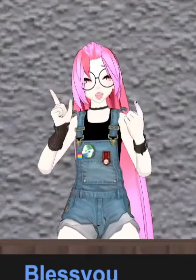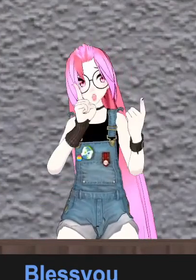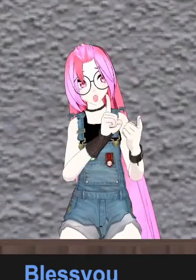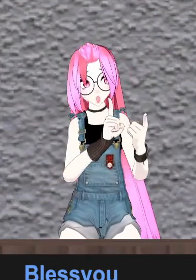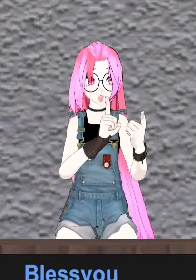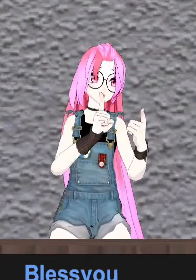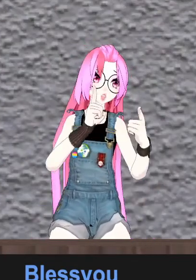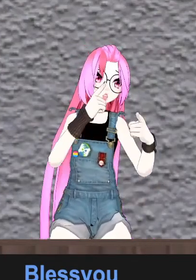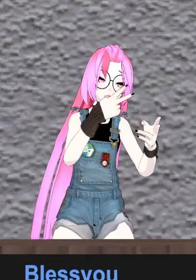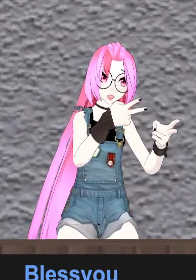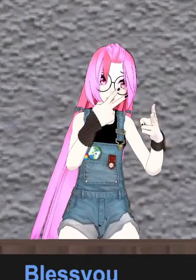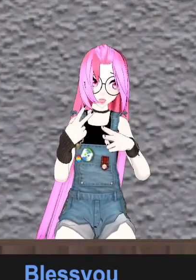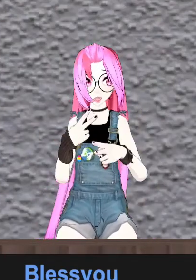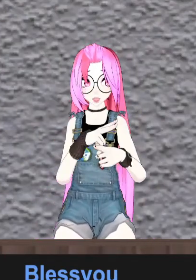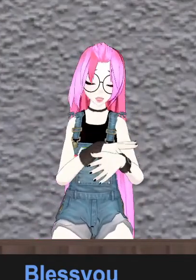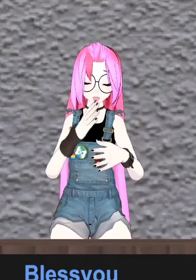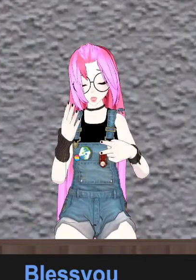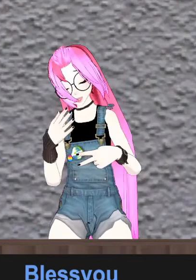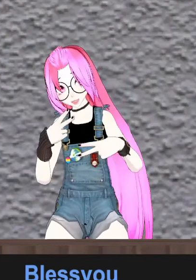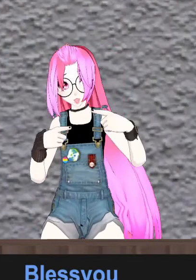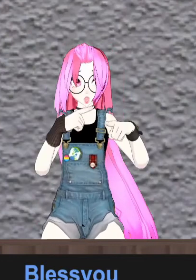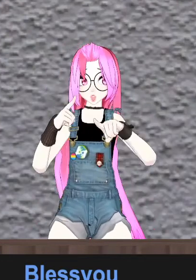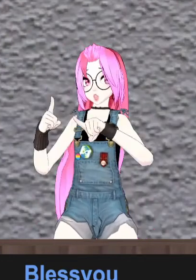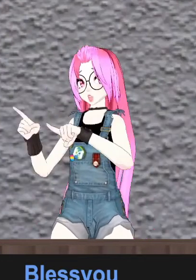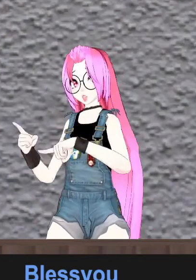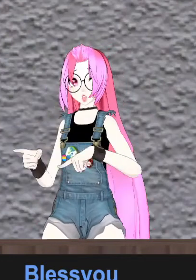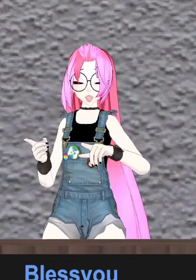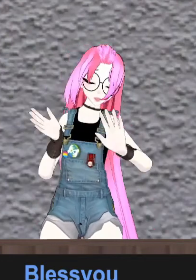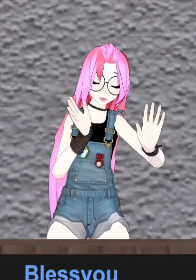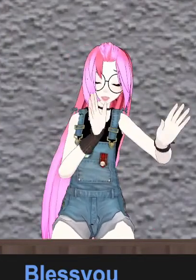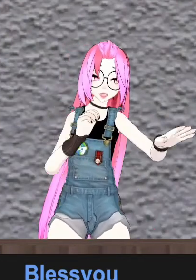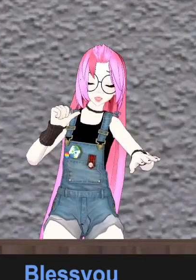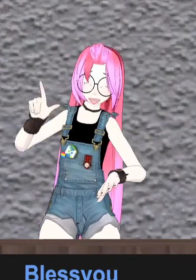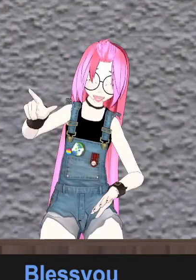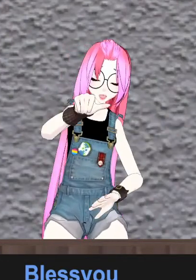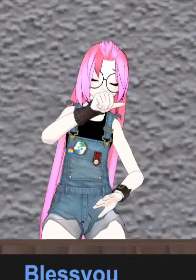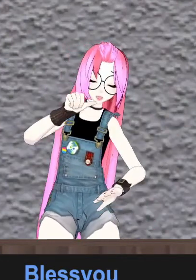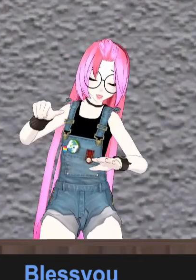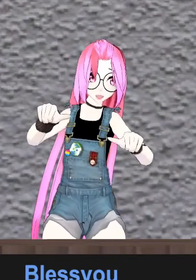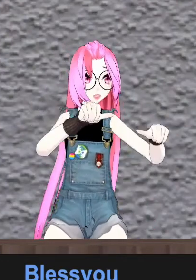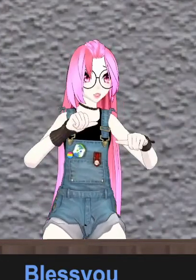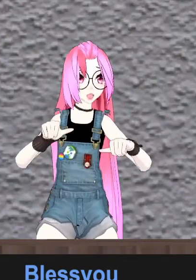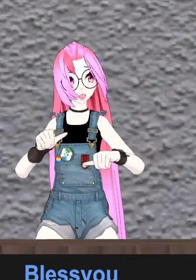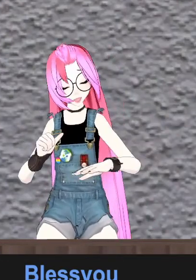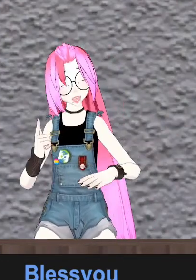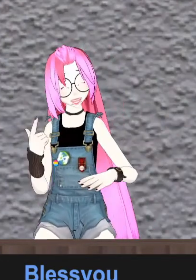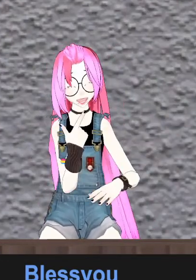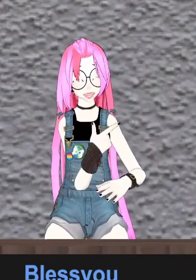to meet a new deaf person and then they'll give you a new one and you use a different sign name with each person you meet. It's going to be a universal sign that you're going to be using